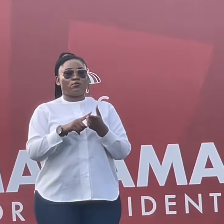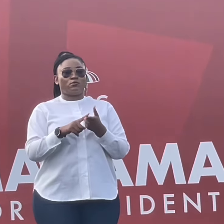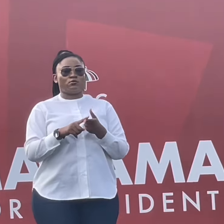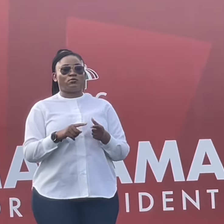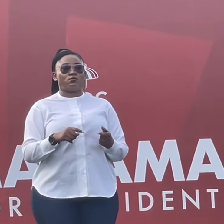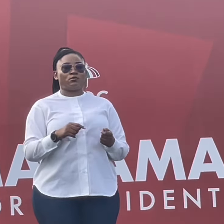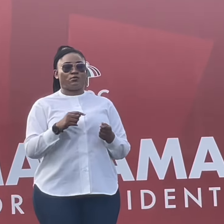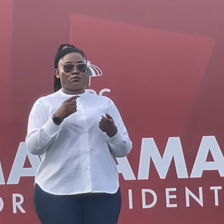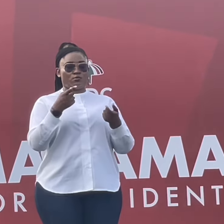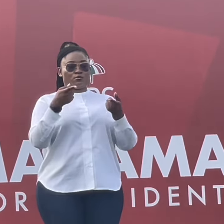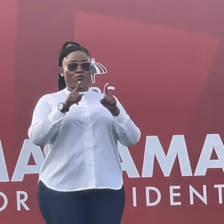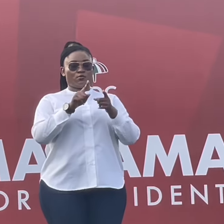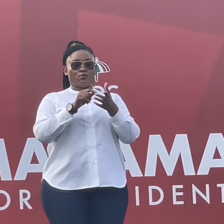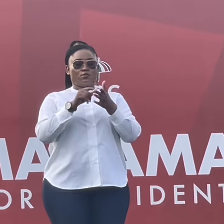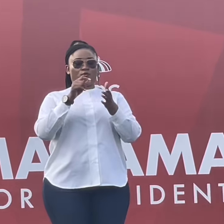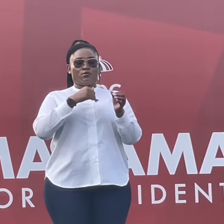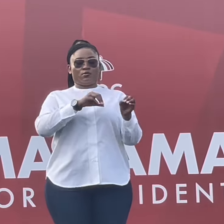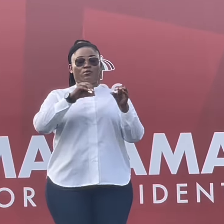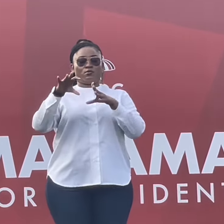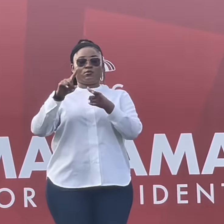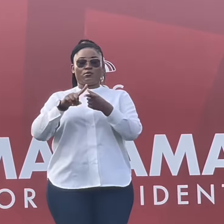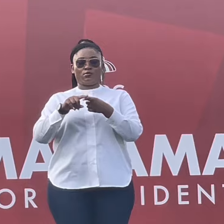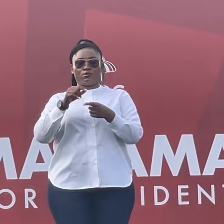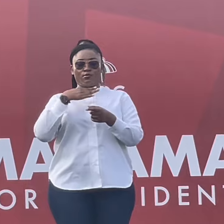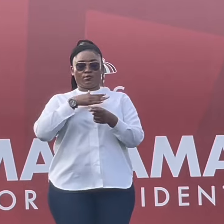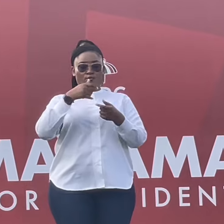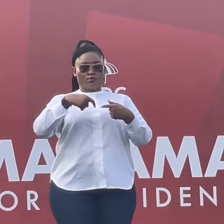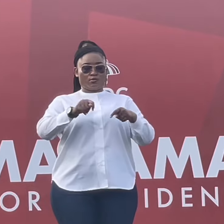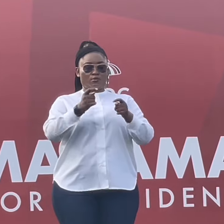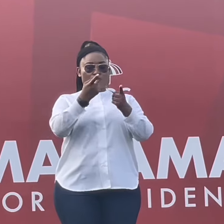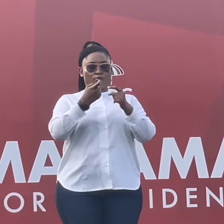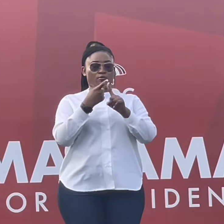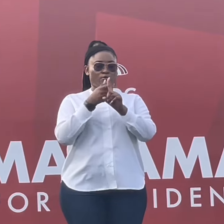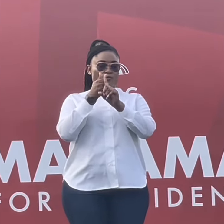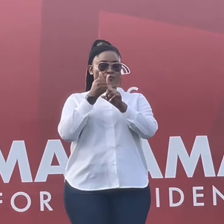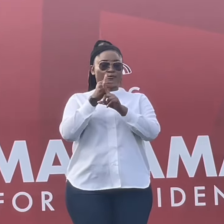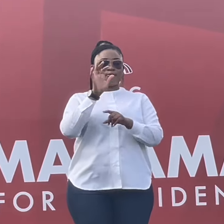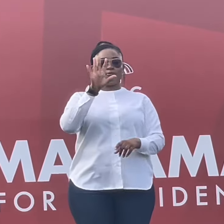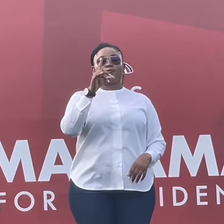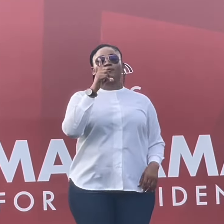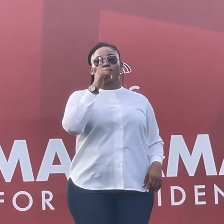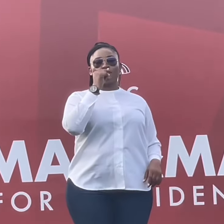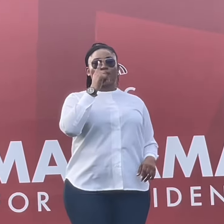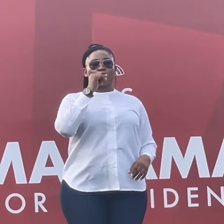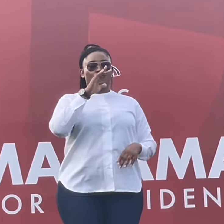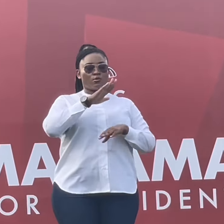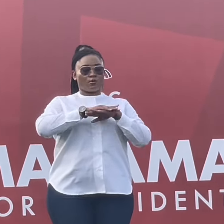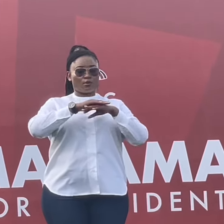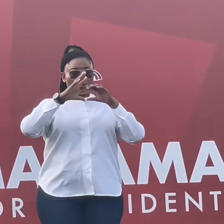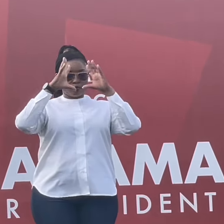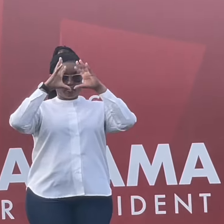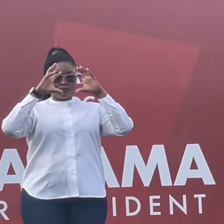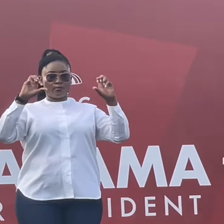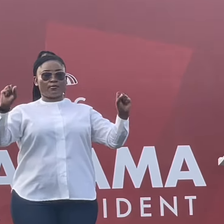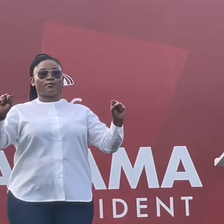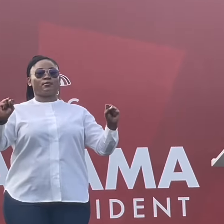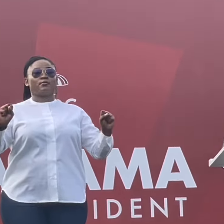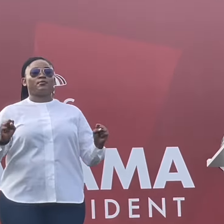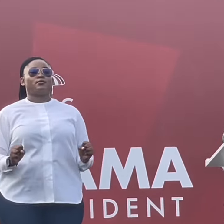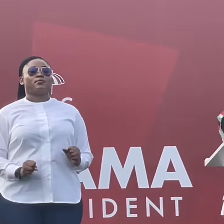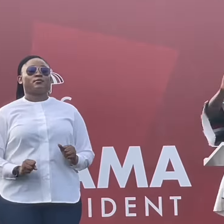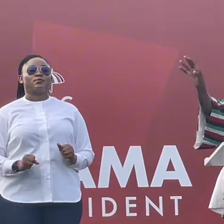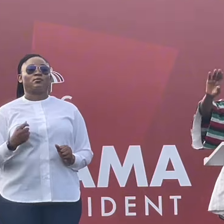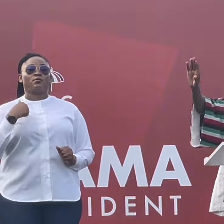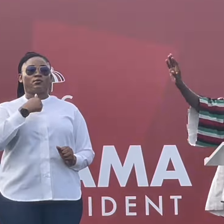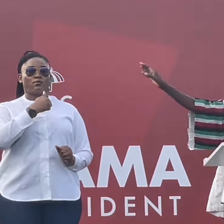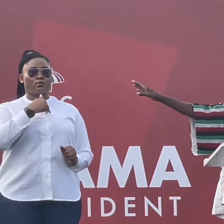bridge once you have crossed to an island, let it come from your mouth on the presidential platform.